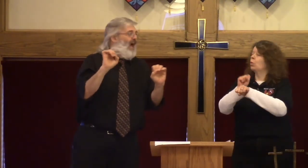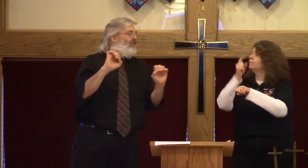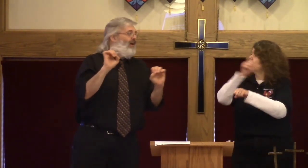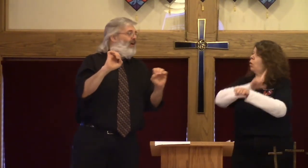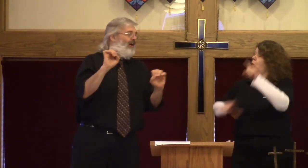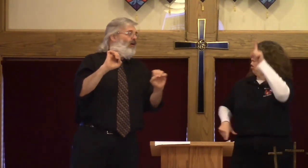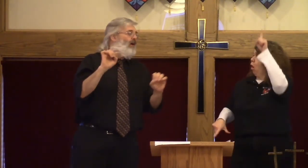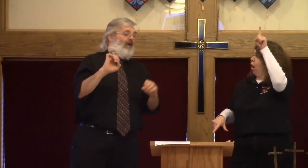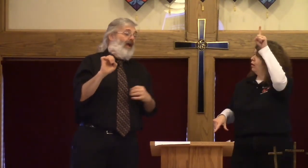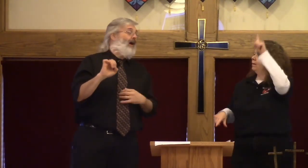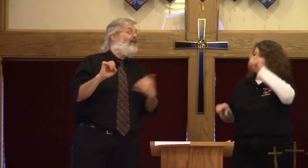nothing. Yeah.